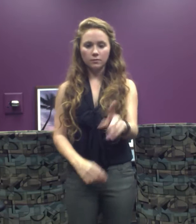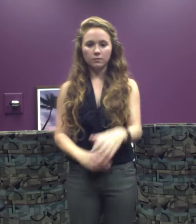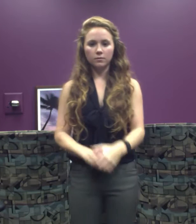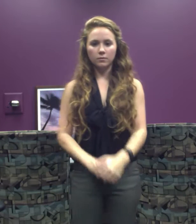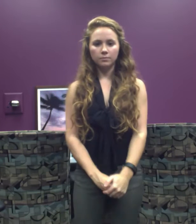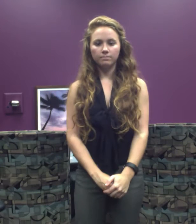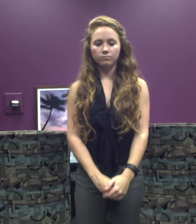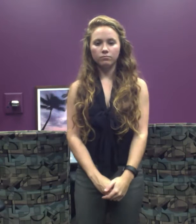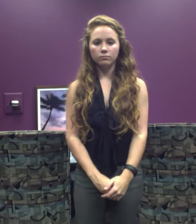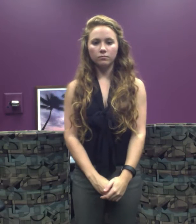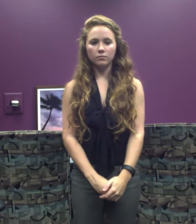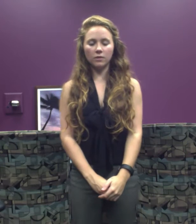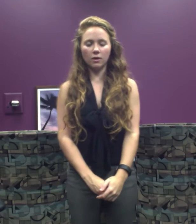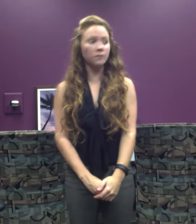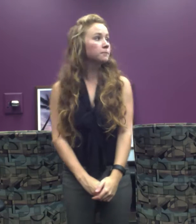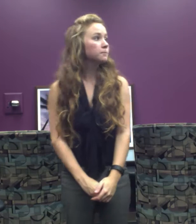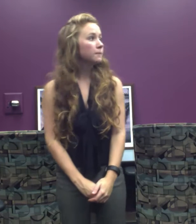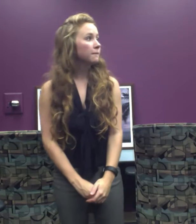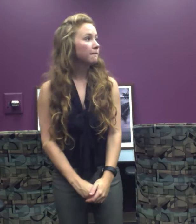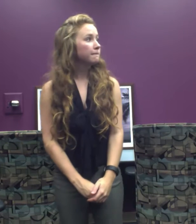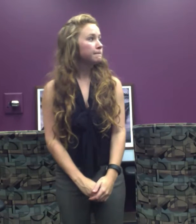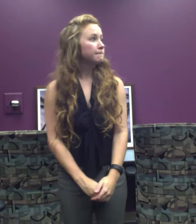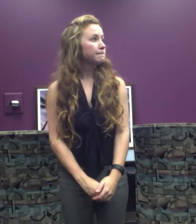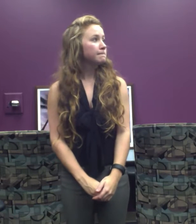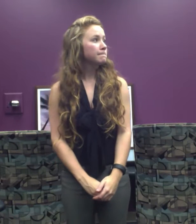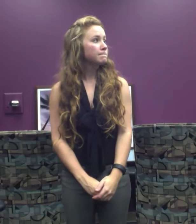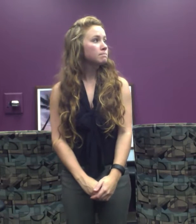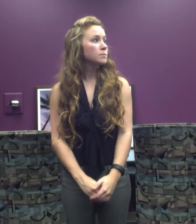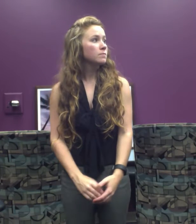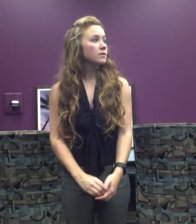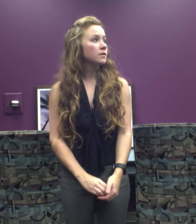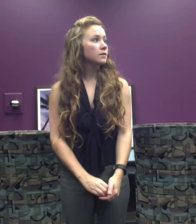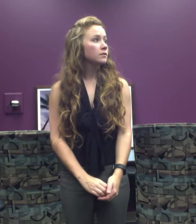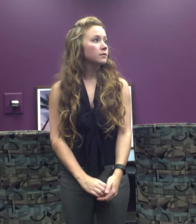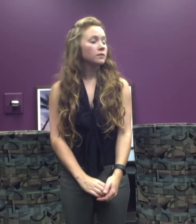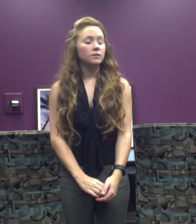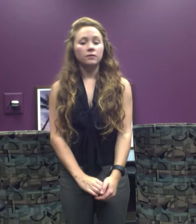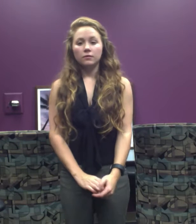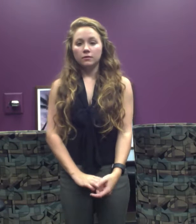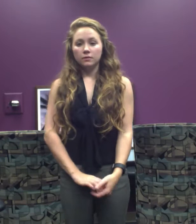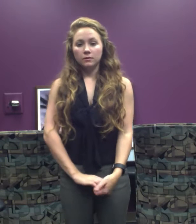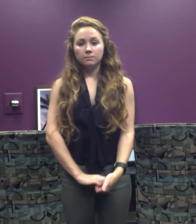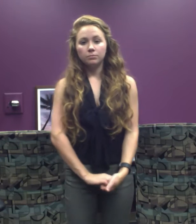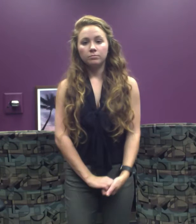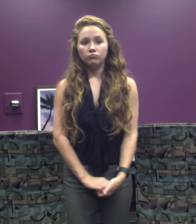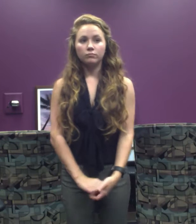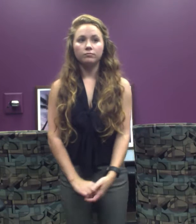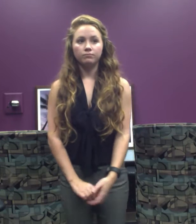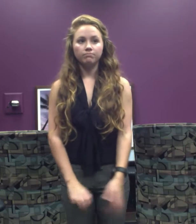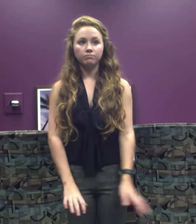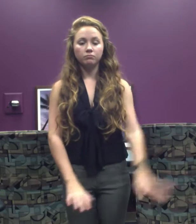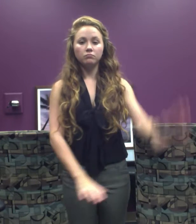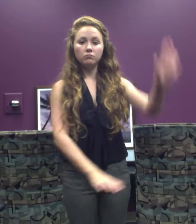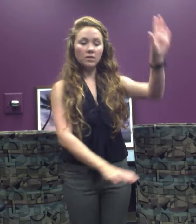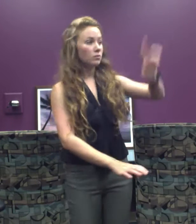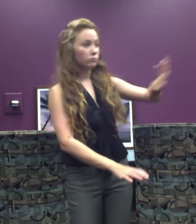corner to the vanishing point, this corner to the vanishing point, and that corner to the vanishing point. Why didn't